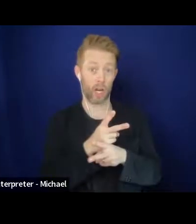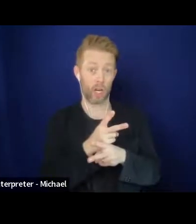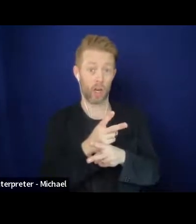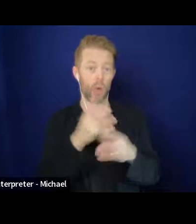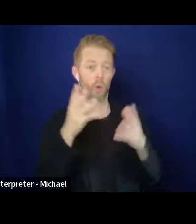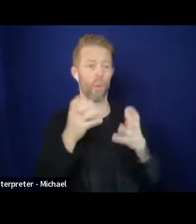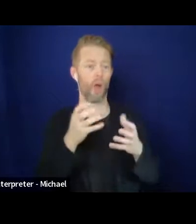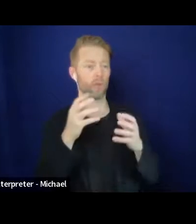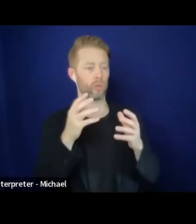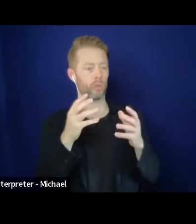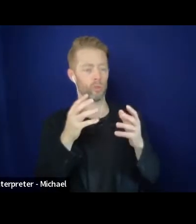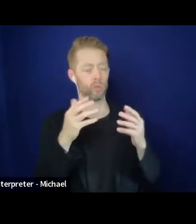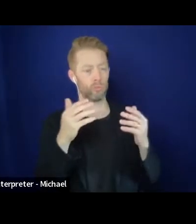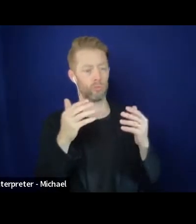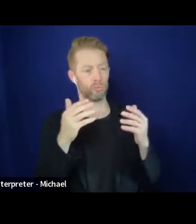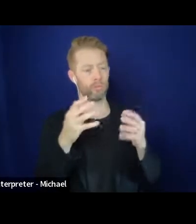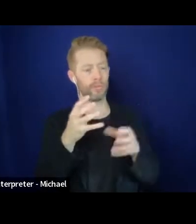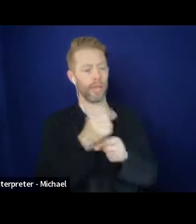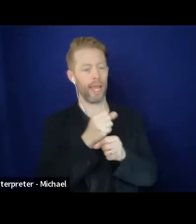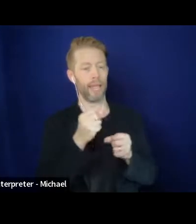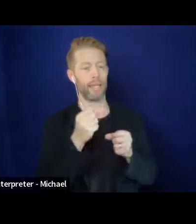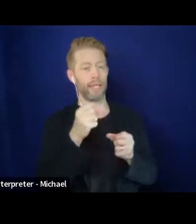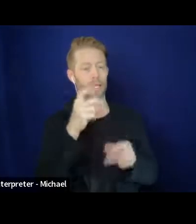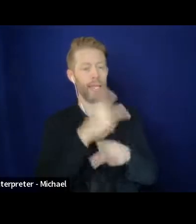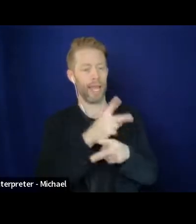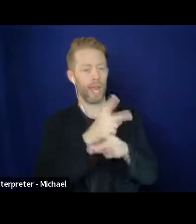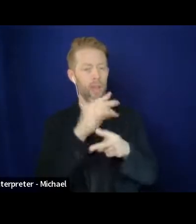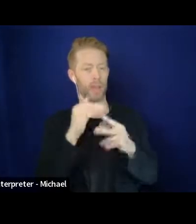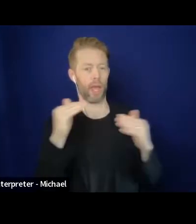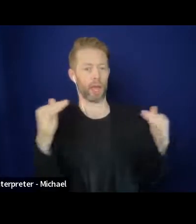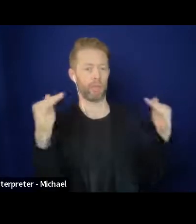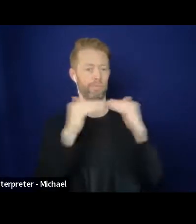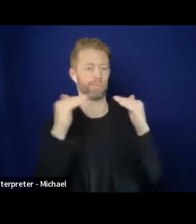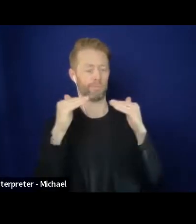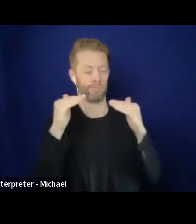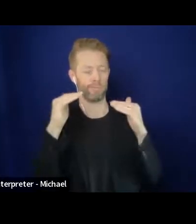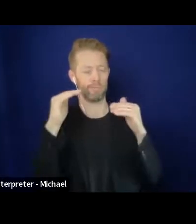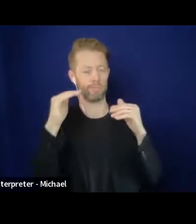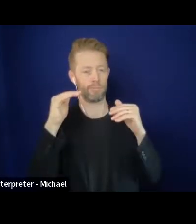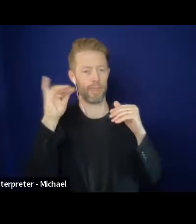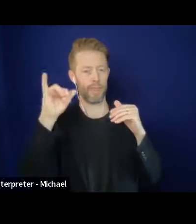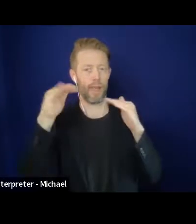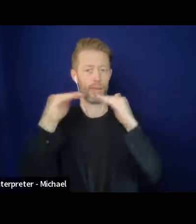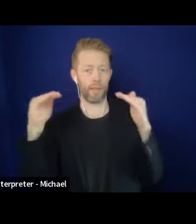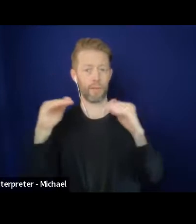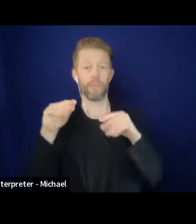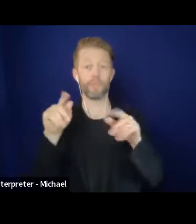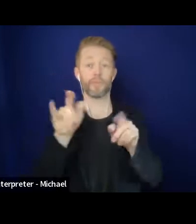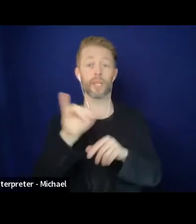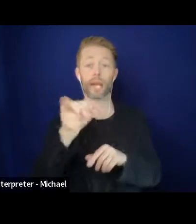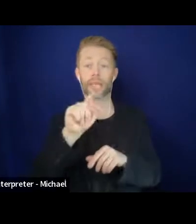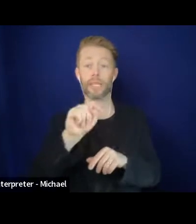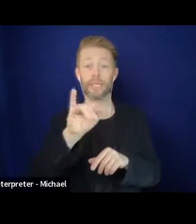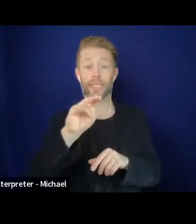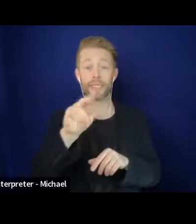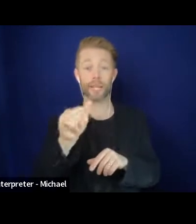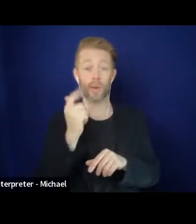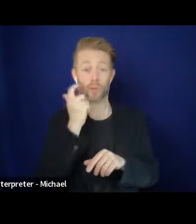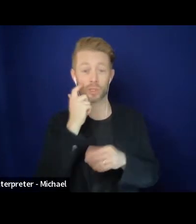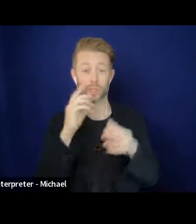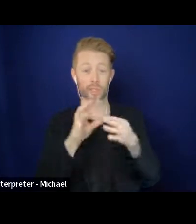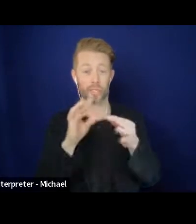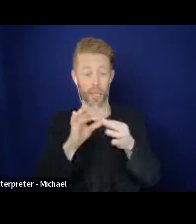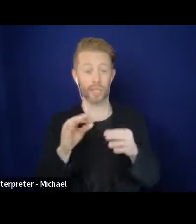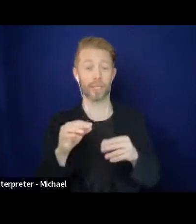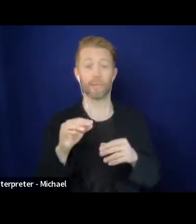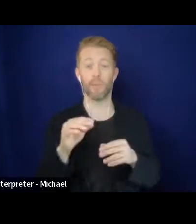matches that institutionalized setting. When Hasina was just saying a little while ago, the fact of the matter is the data all shows that when elders and